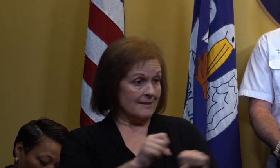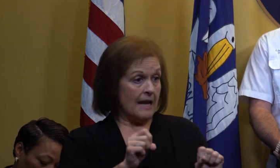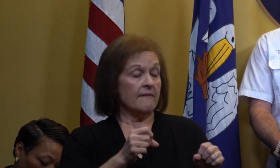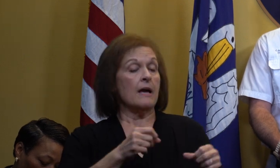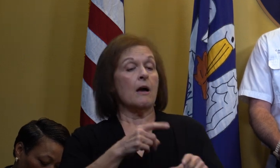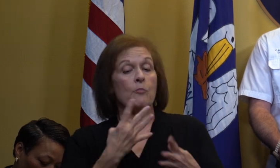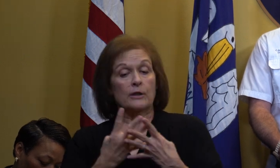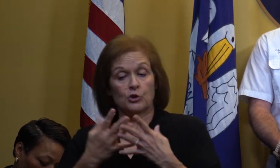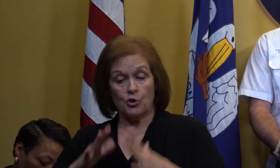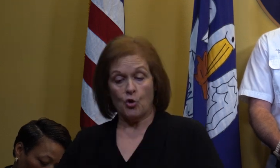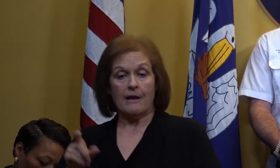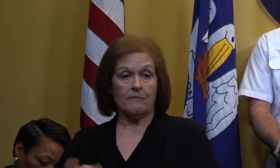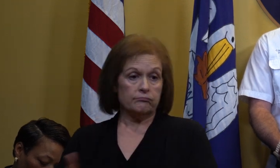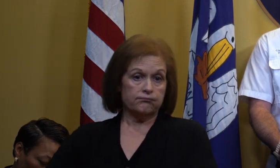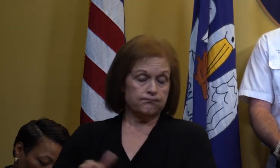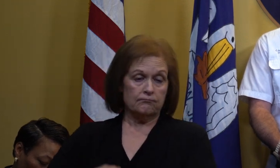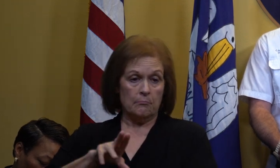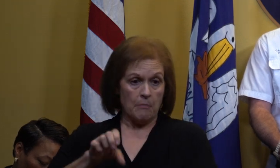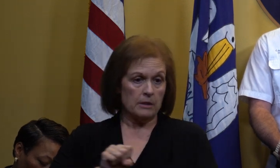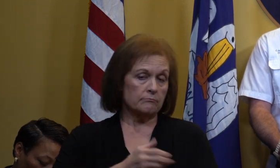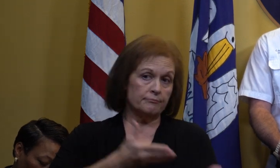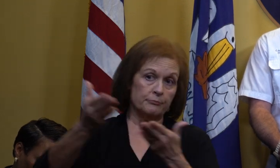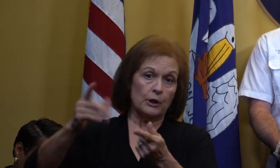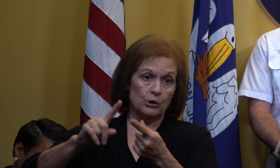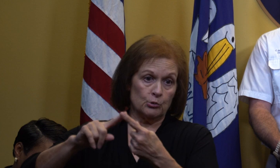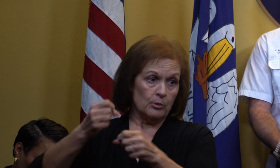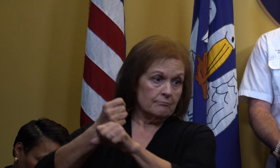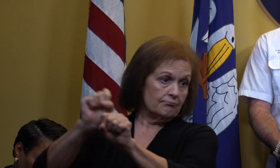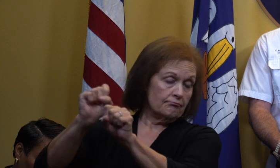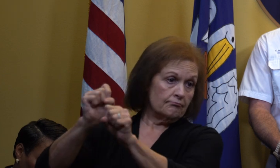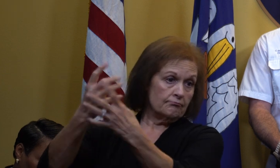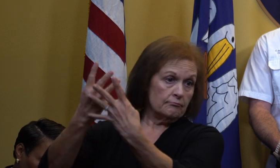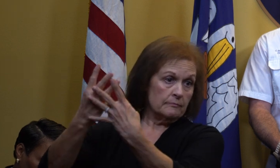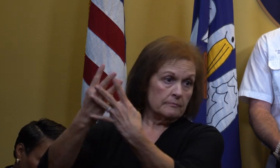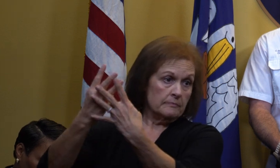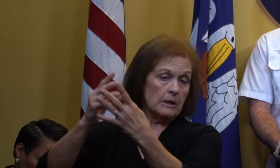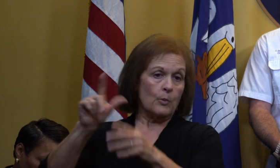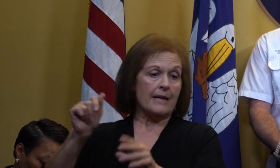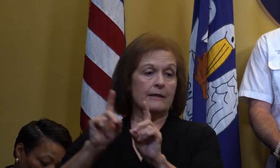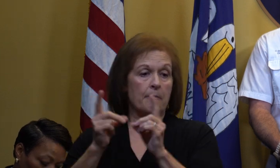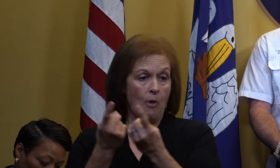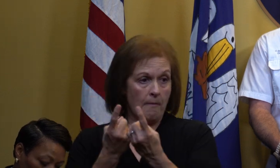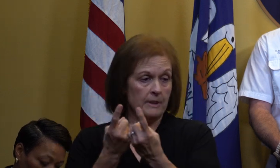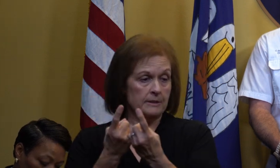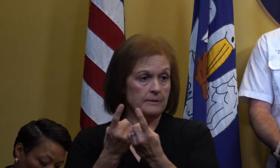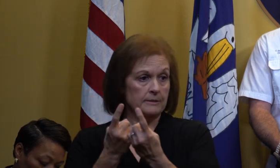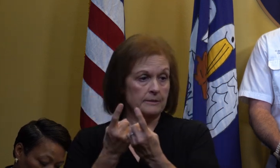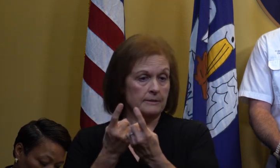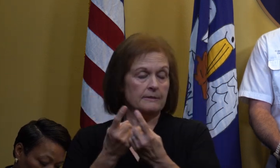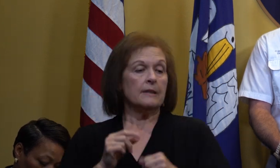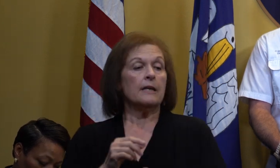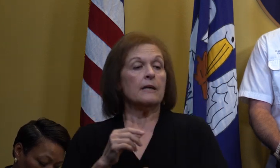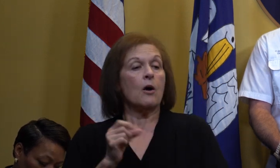board buses that will evacuate them to a secure location at the Louisiana Department of Corrections and out of harm's way. It's